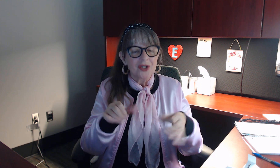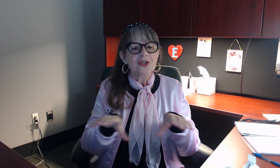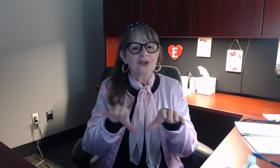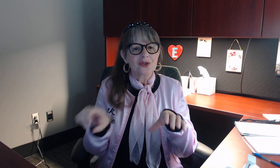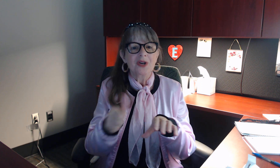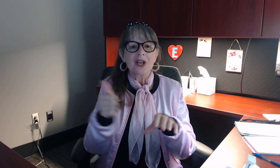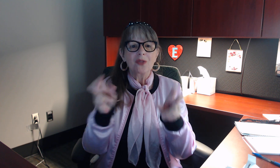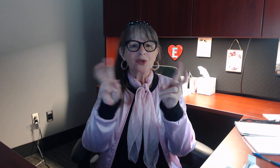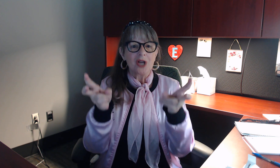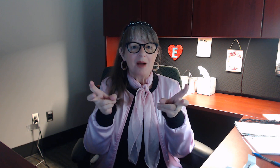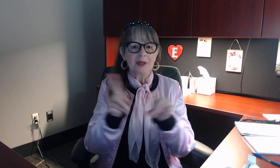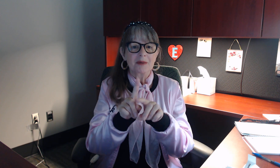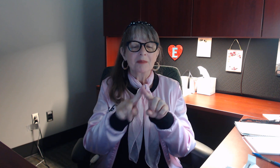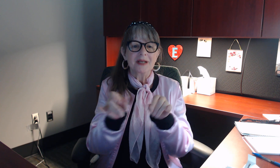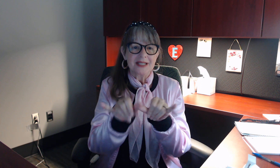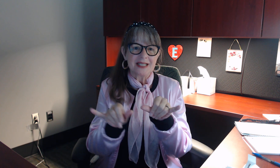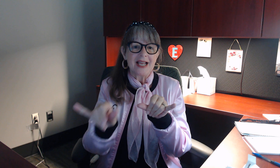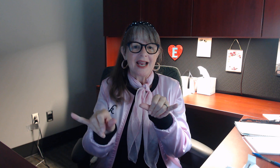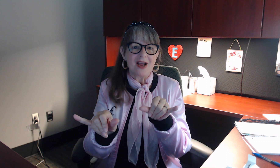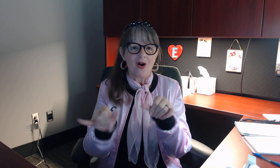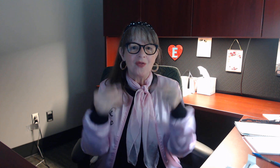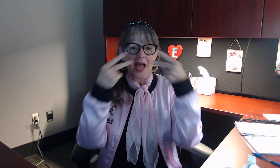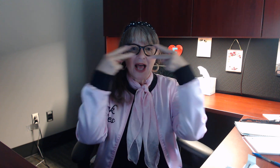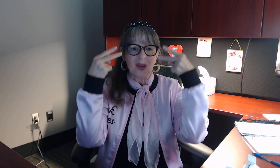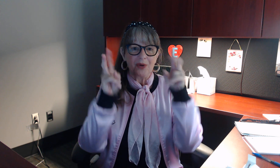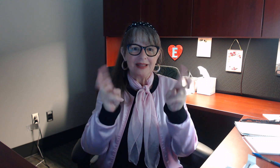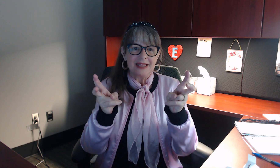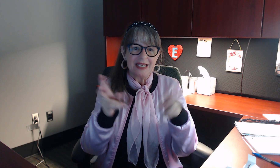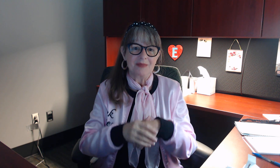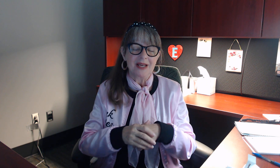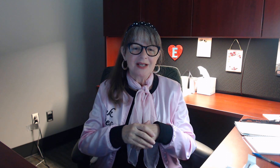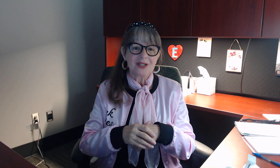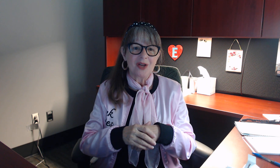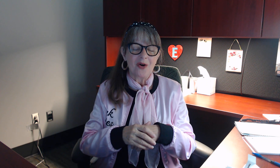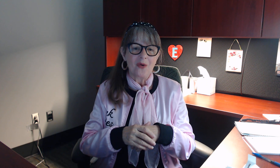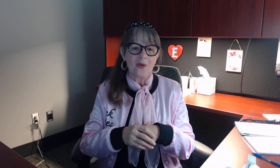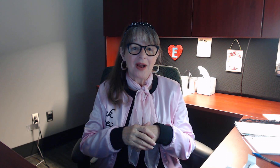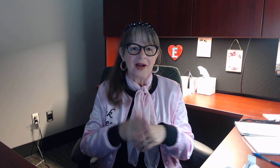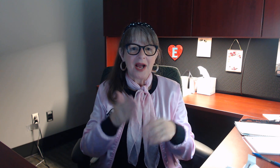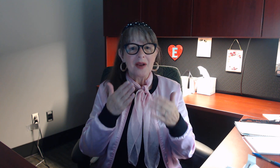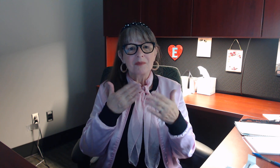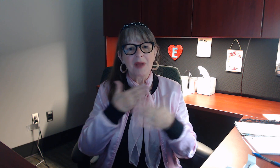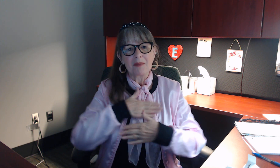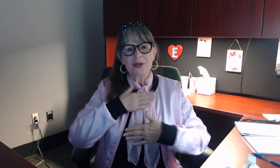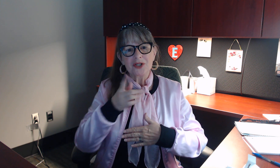do another topic, but to stay on the Halloween theme. So I appreciate y'all